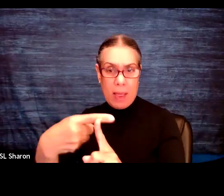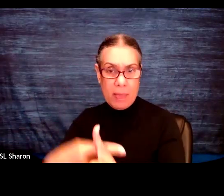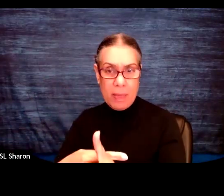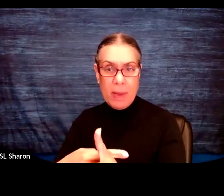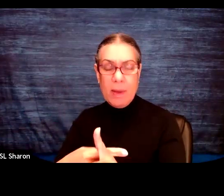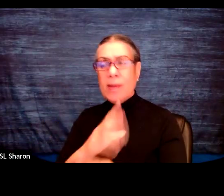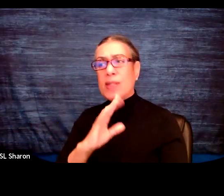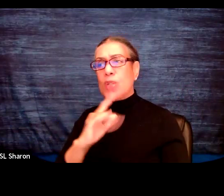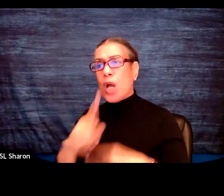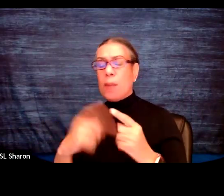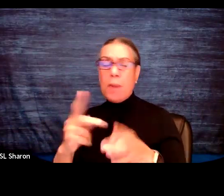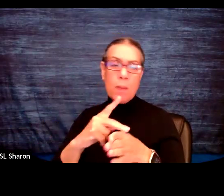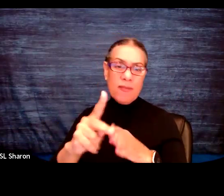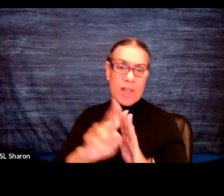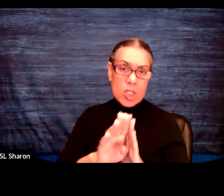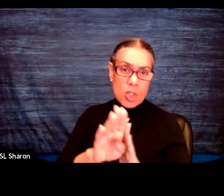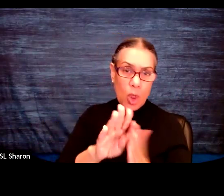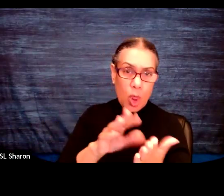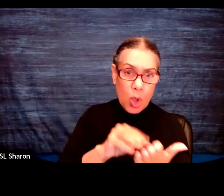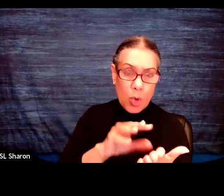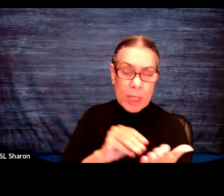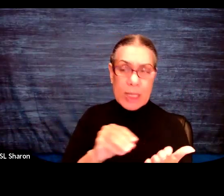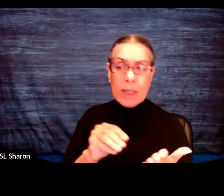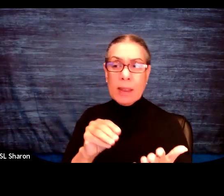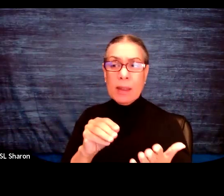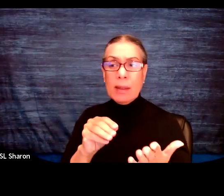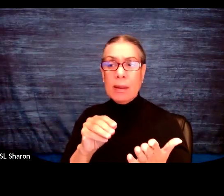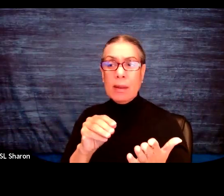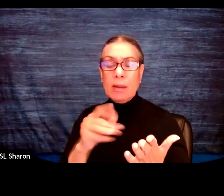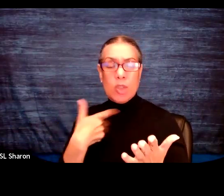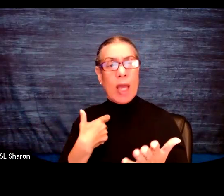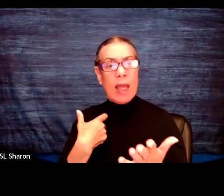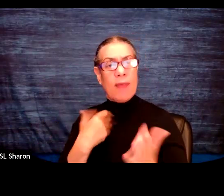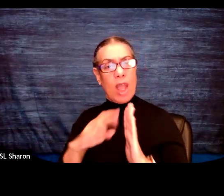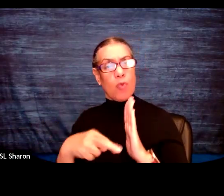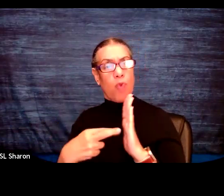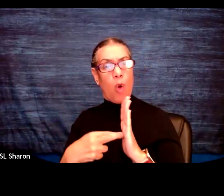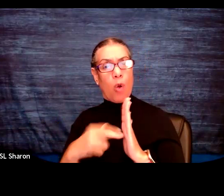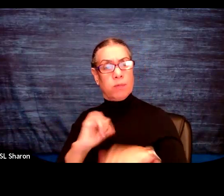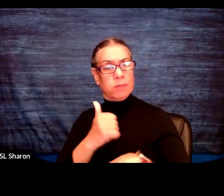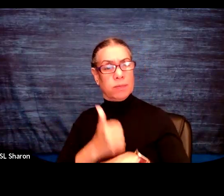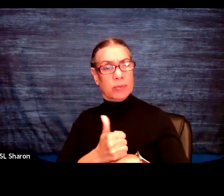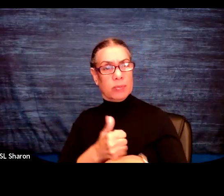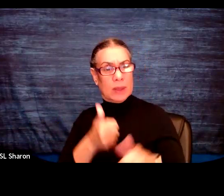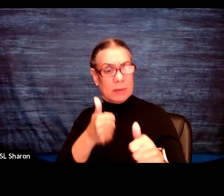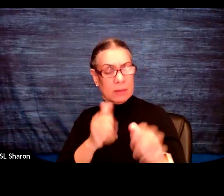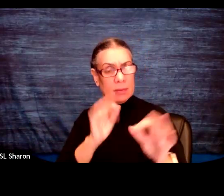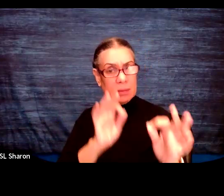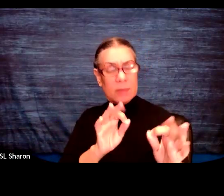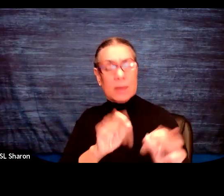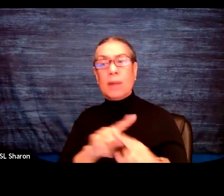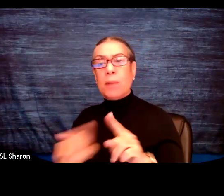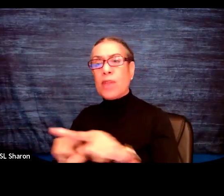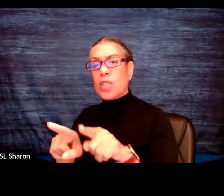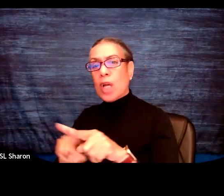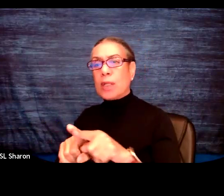about not only professional learning so that they can really put the role in place with fidelity, but they do also talk about problems